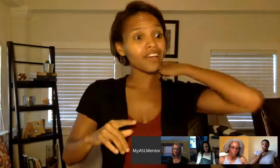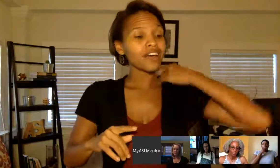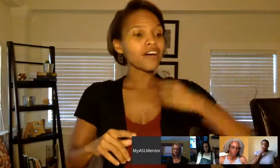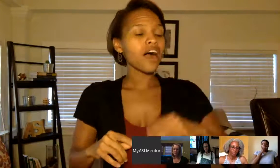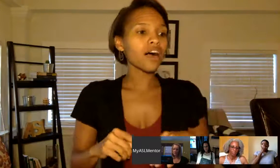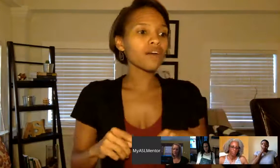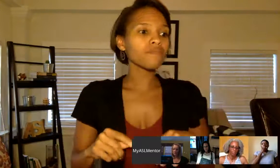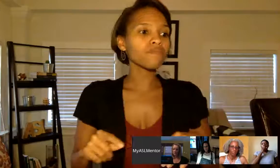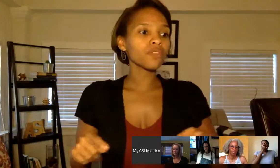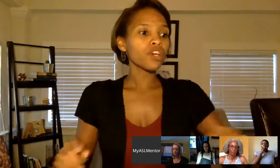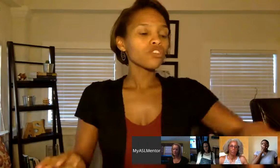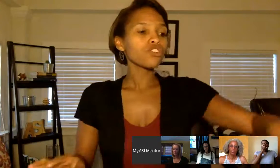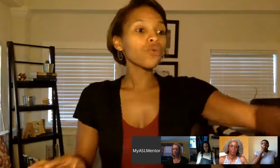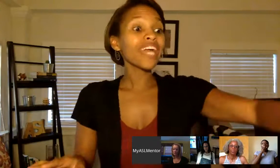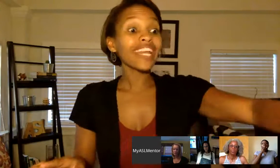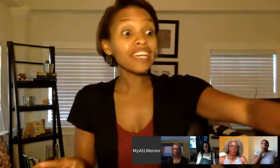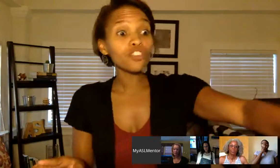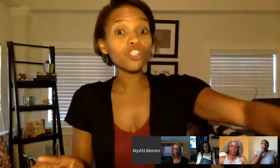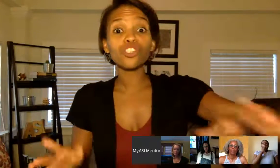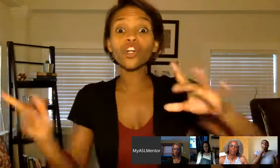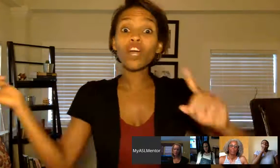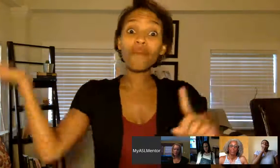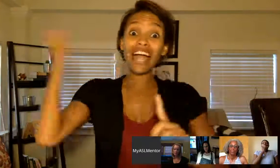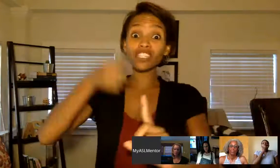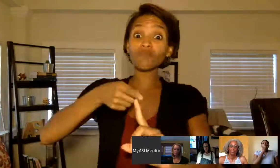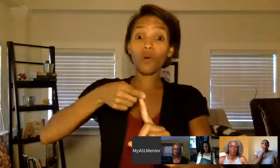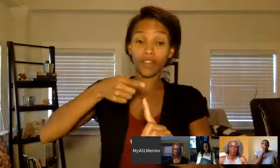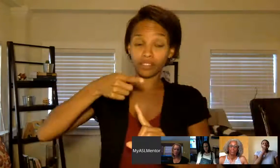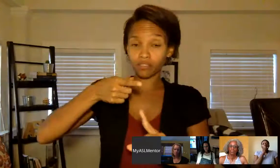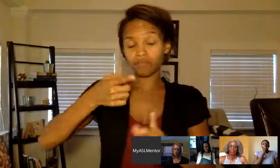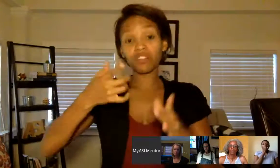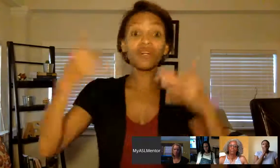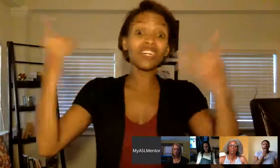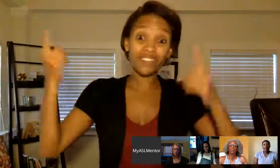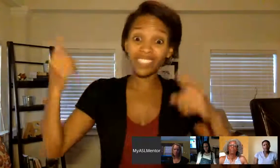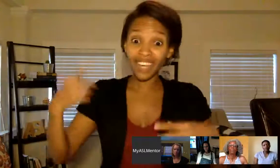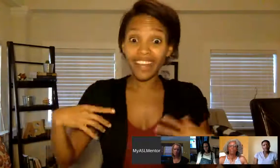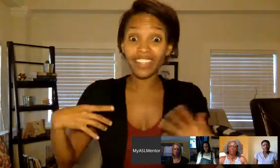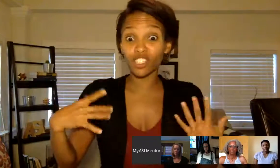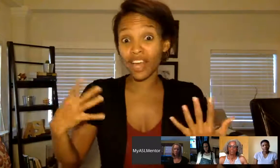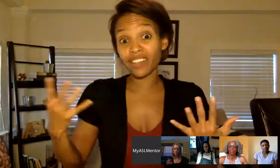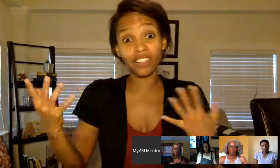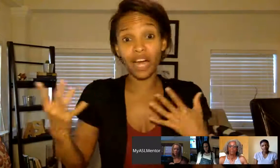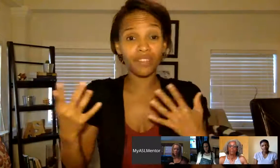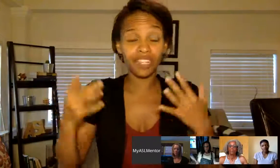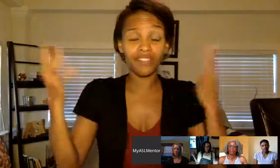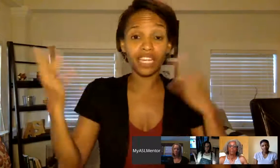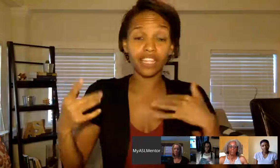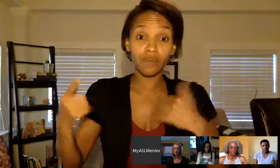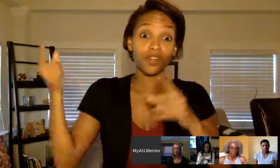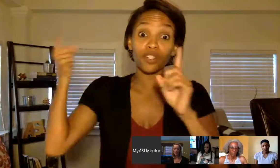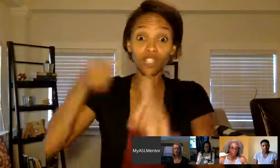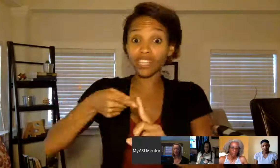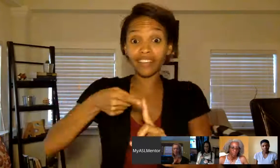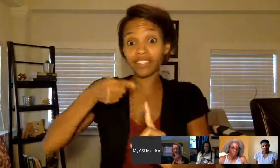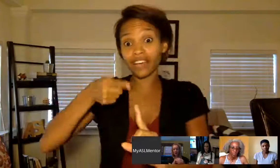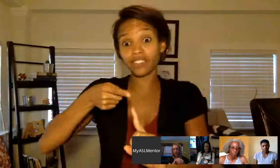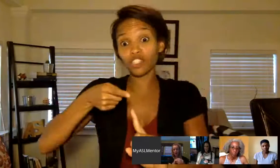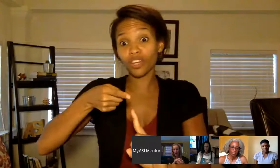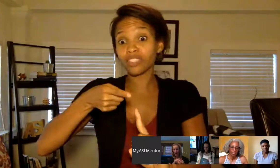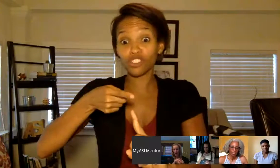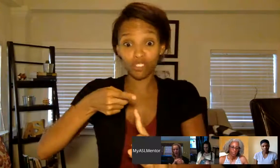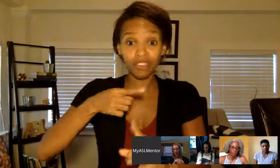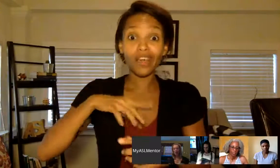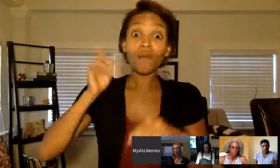have, so she's going back to the point. And we could even sign that as I wasn't even thinking this way. You could sign this as